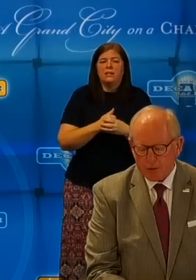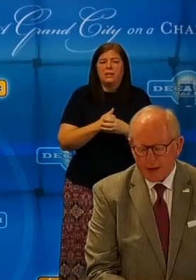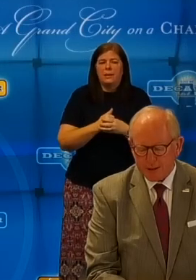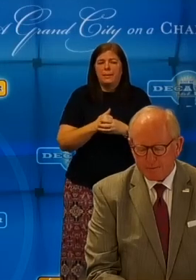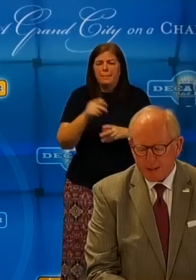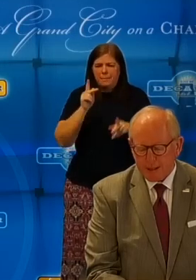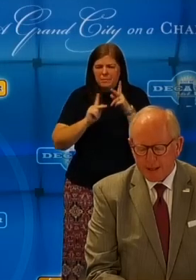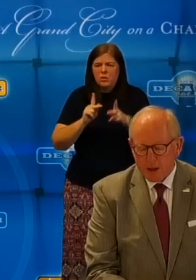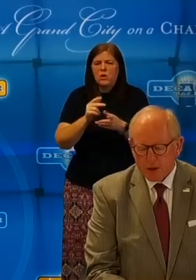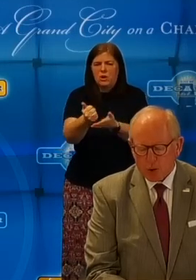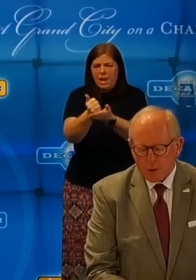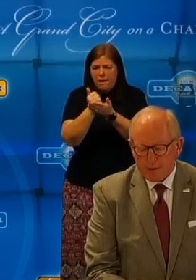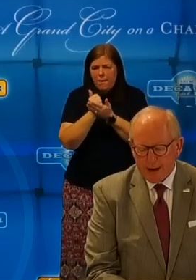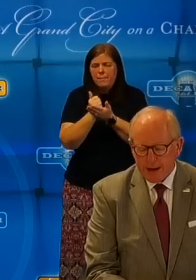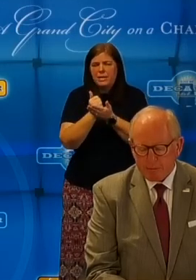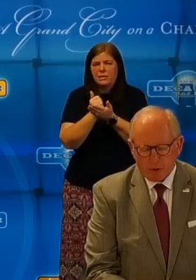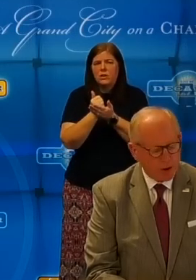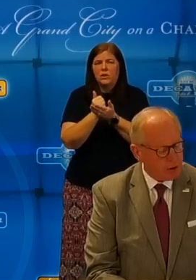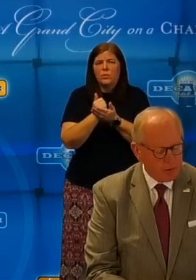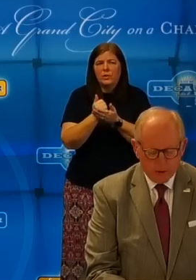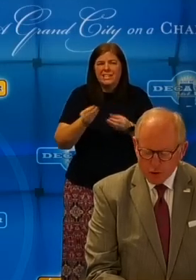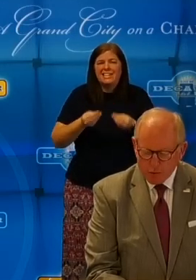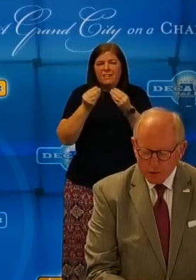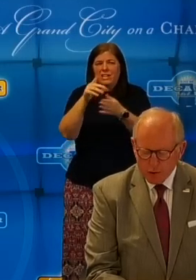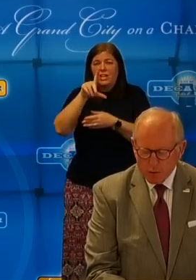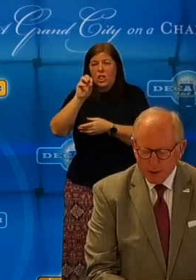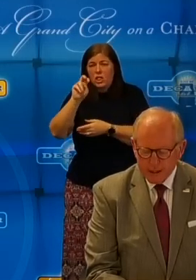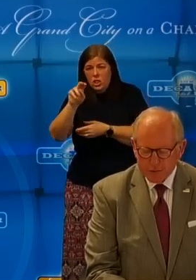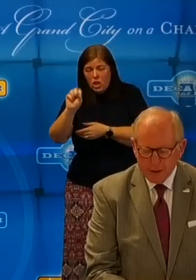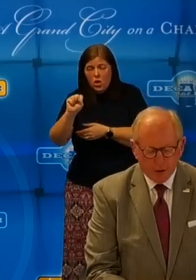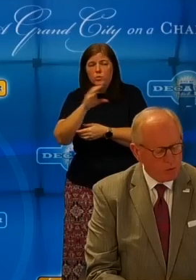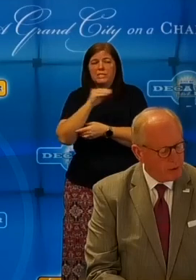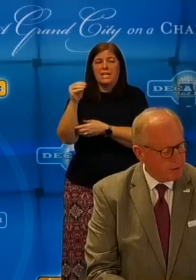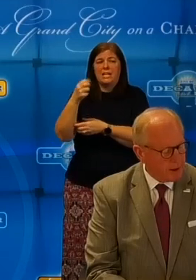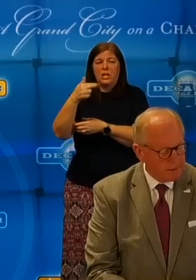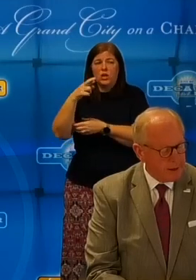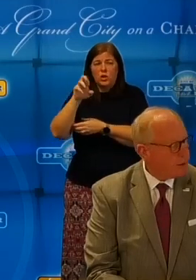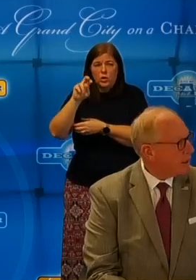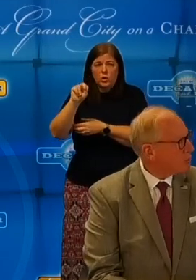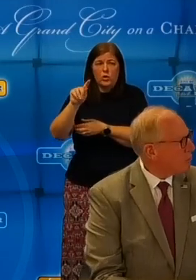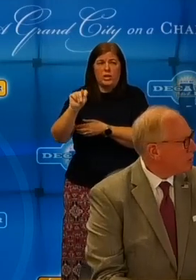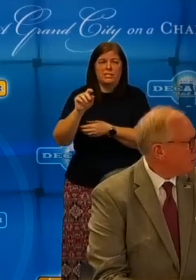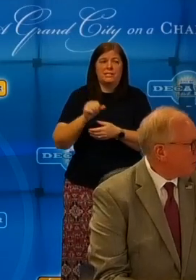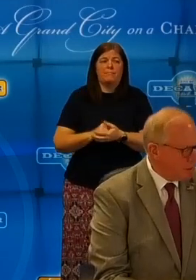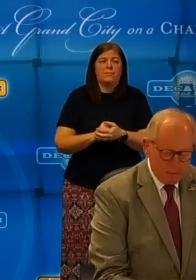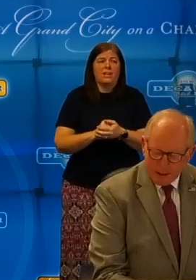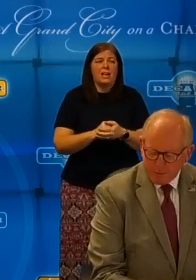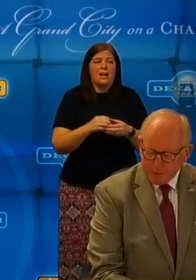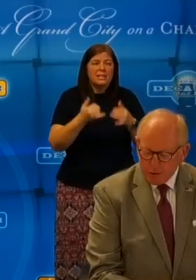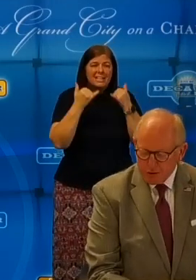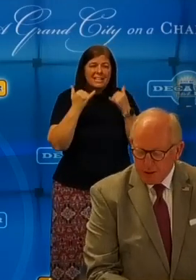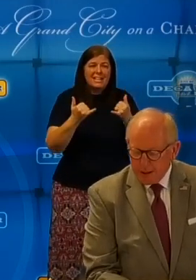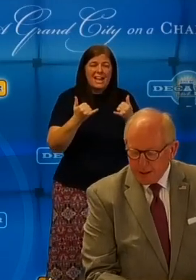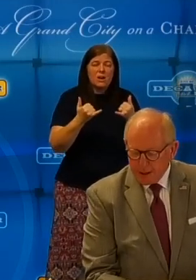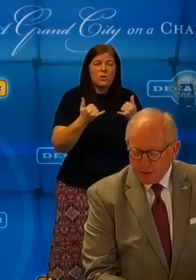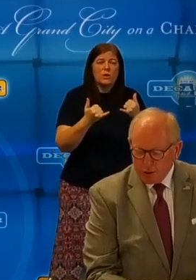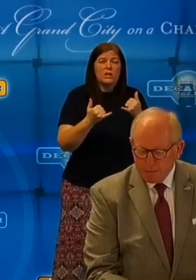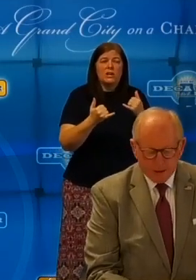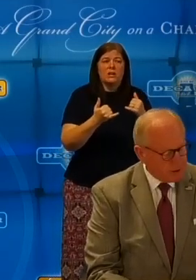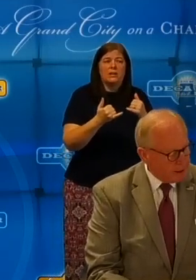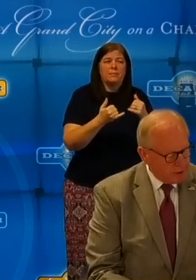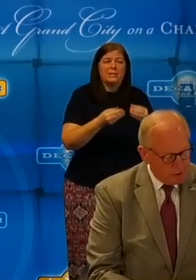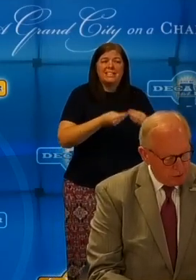loans and grants. So with that, I'm going to turn this over to our guest speaker, with Council President Beebe being first,